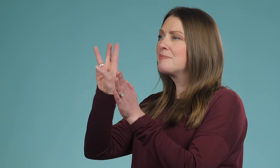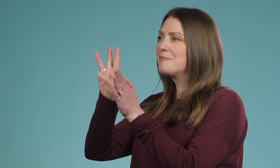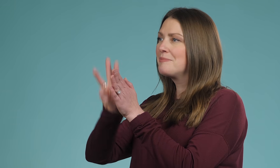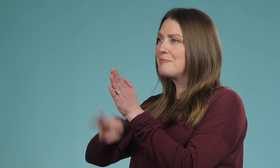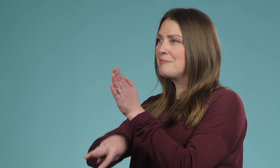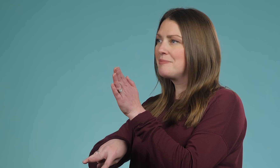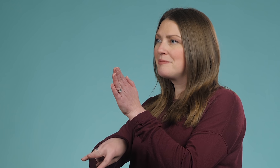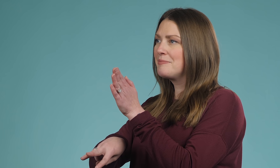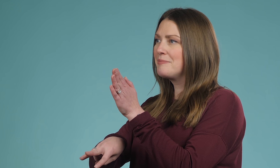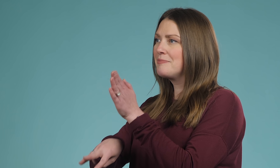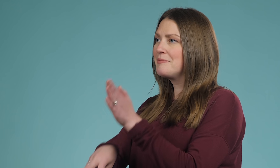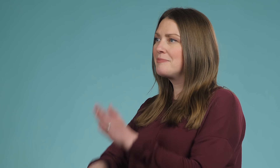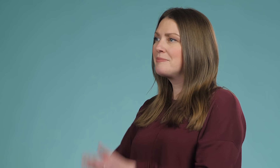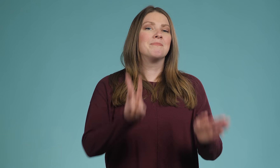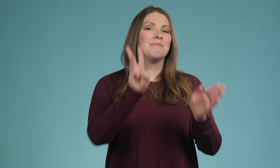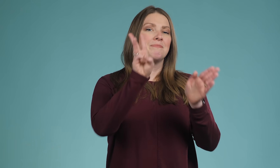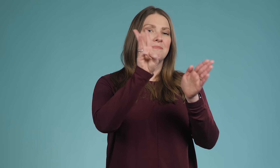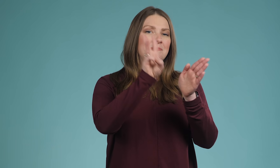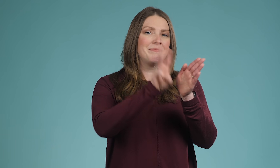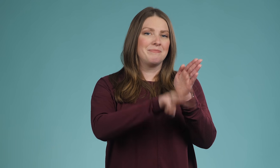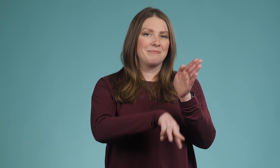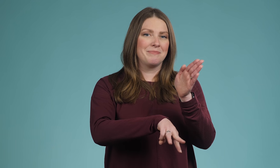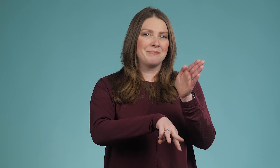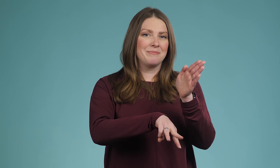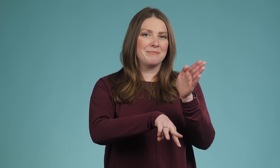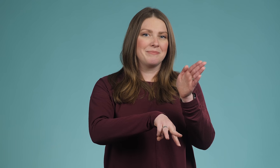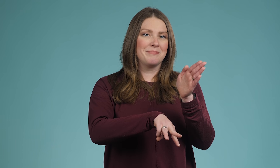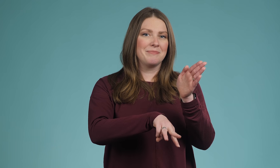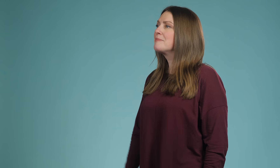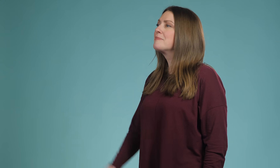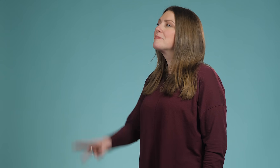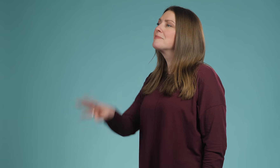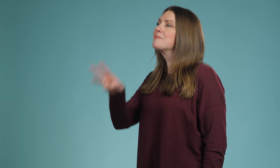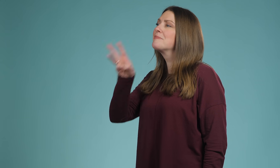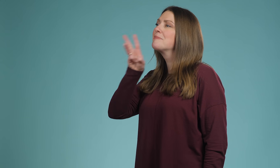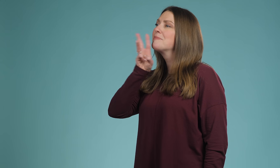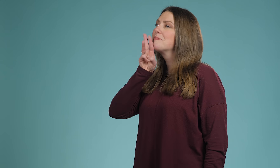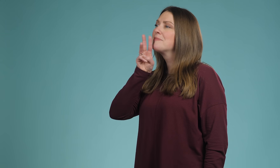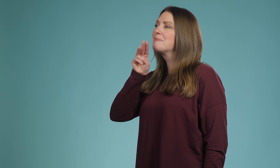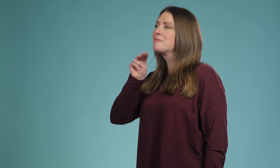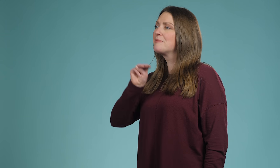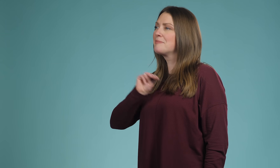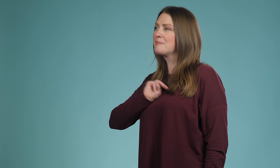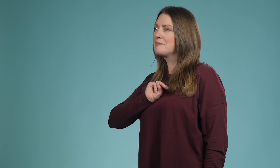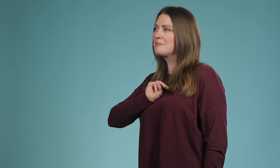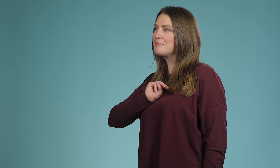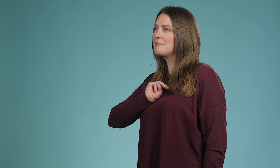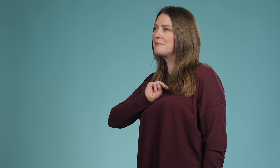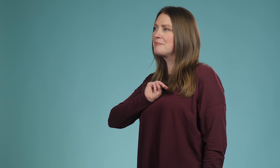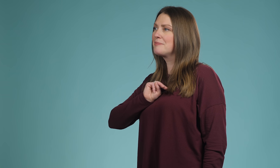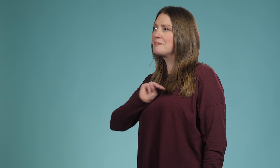It's a W coming down with the sign cheap or WM from your chin to your